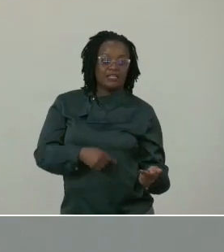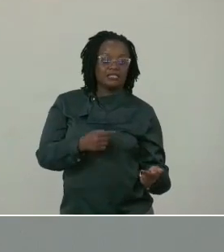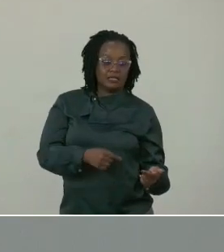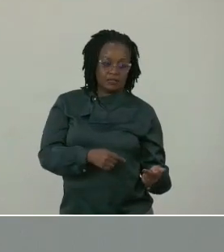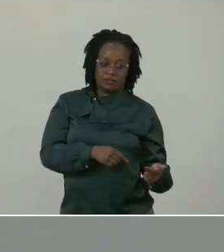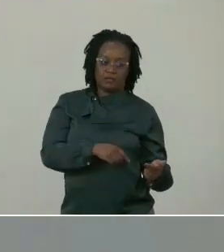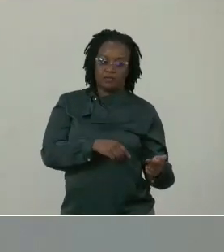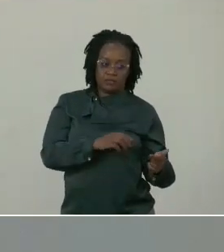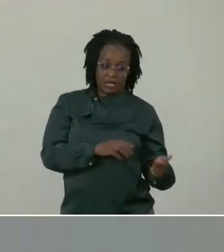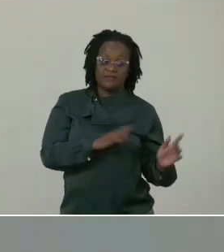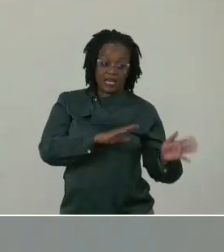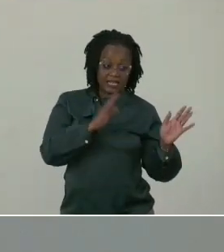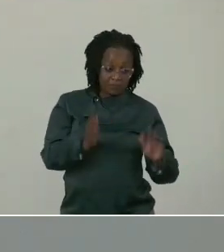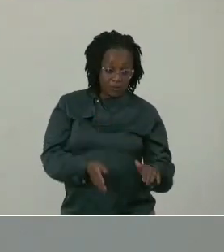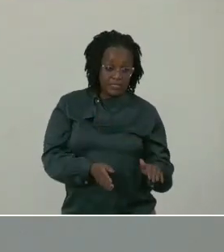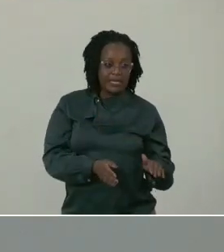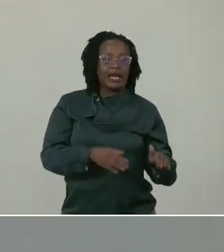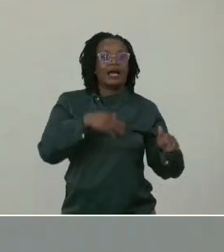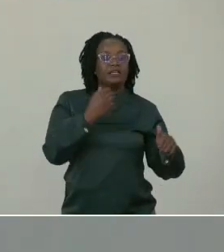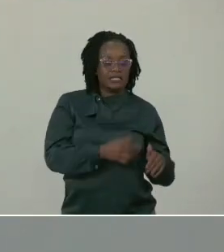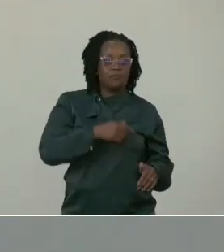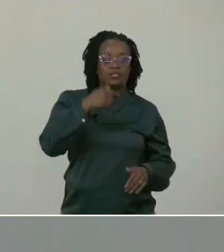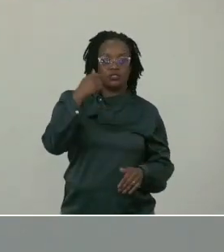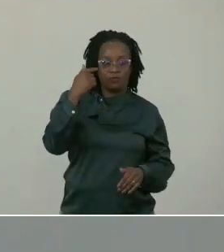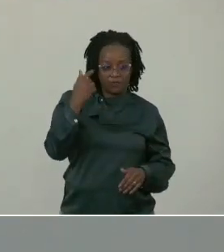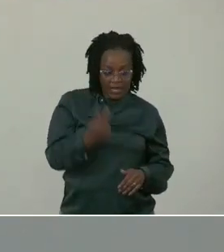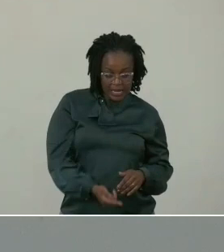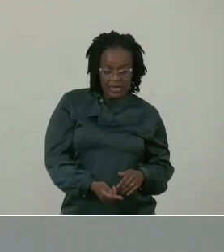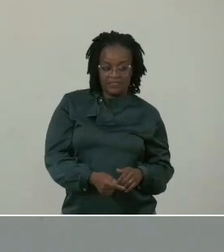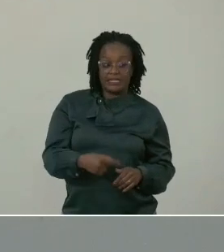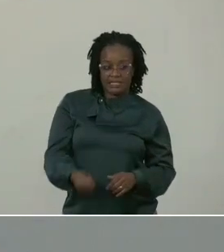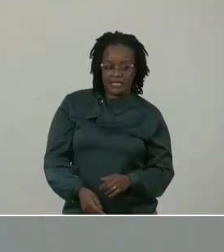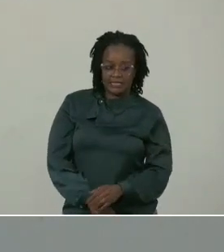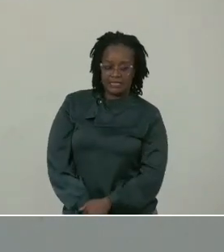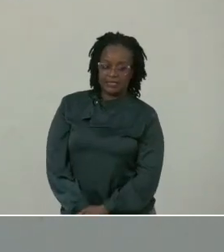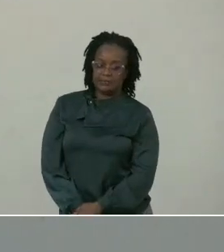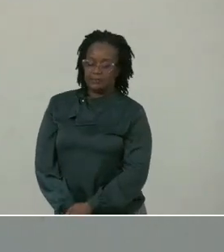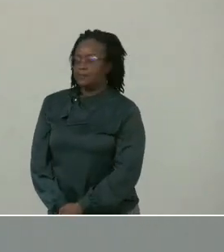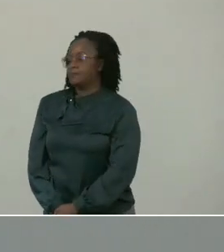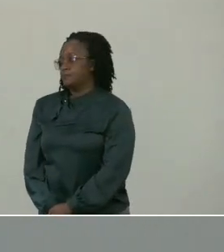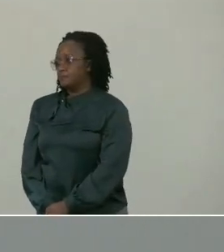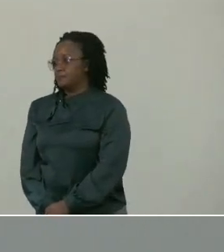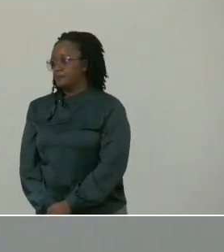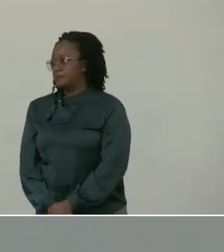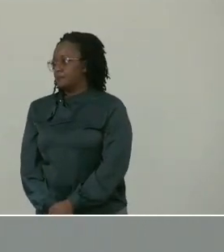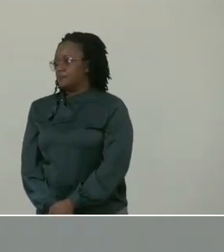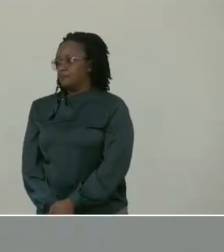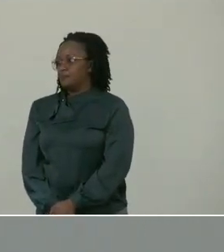If they don't have any jobs, if they are unemployed, are they supposed to file their returns? Yes, that was the